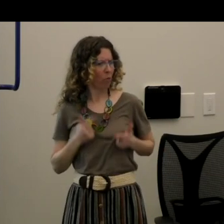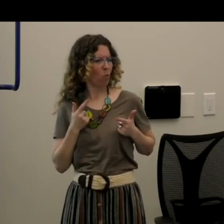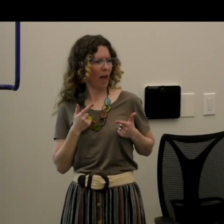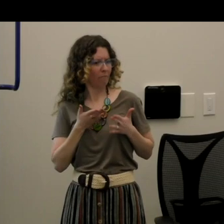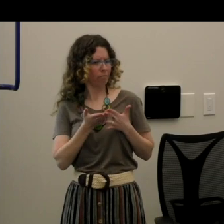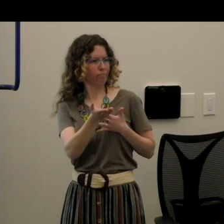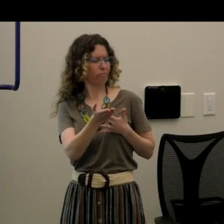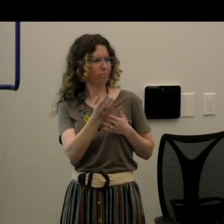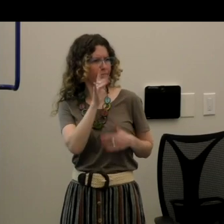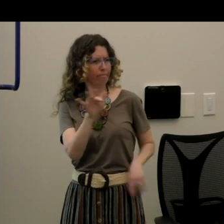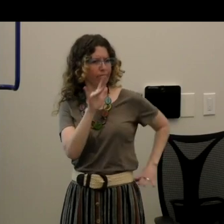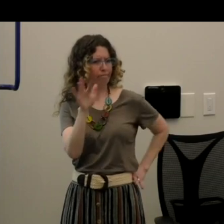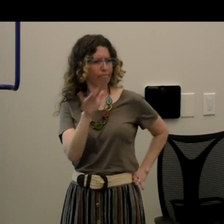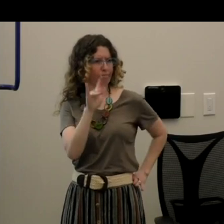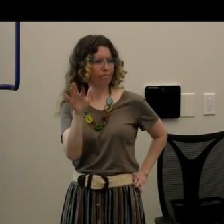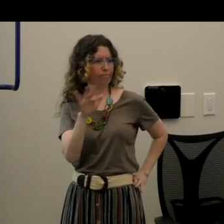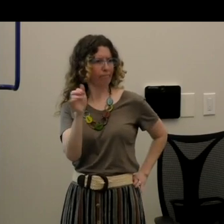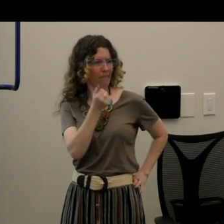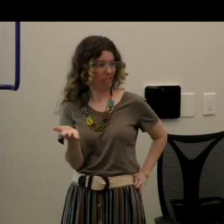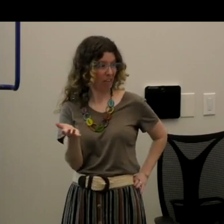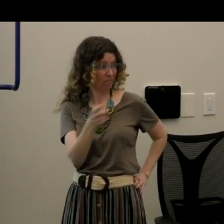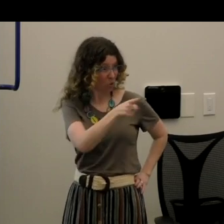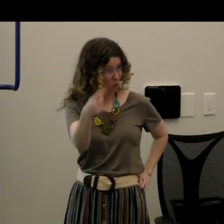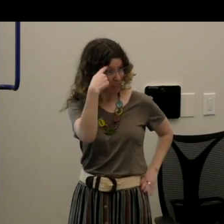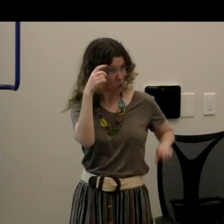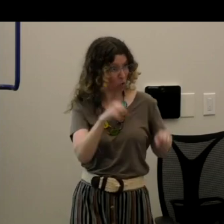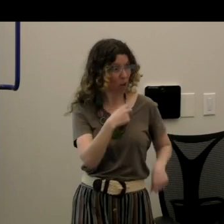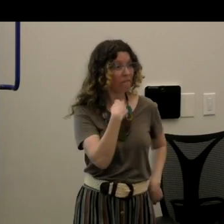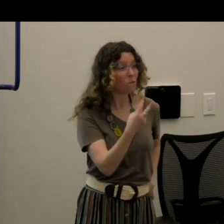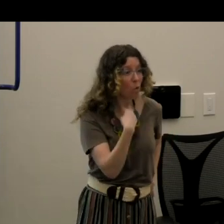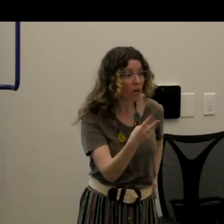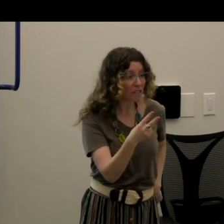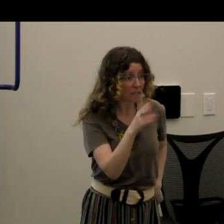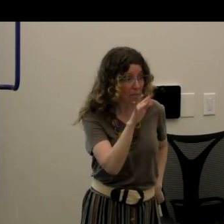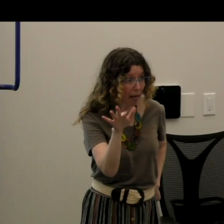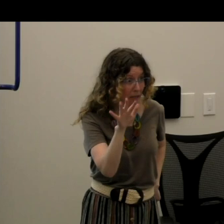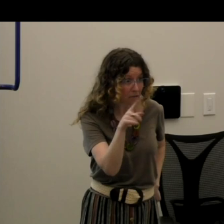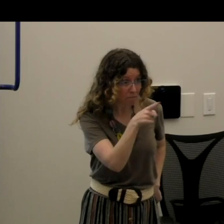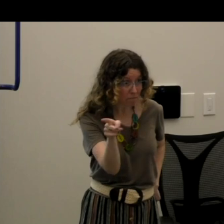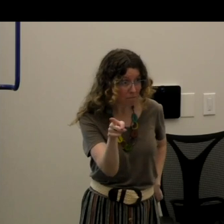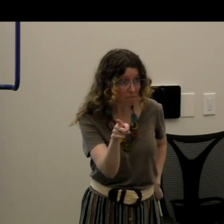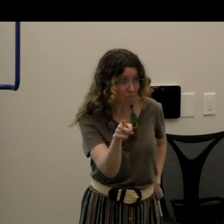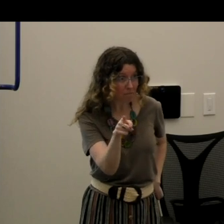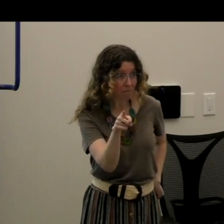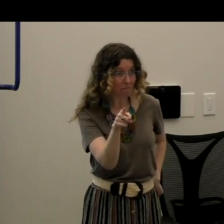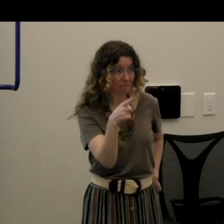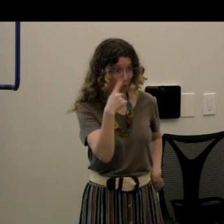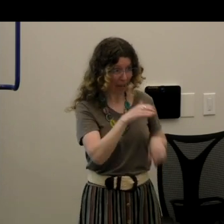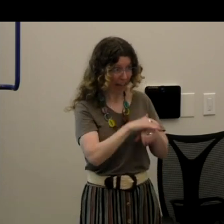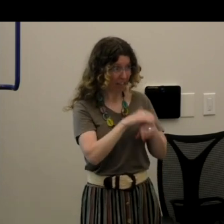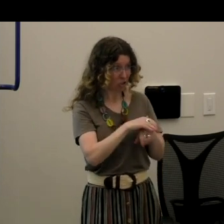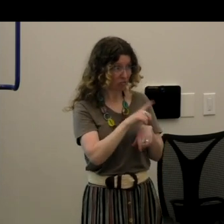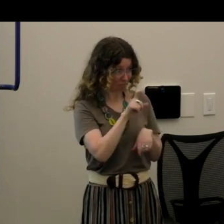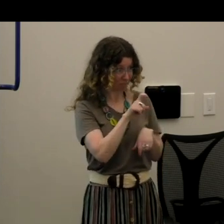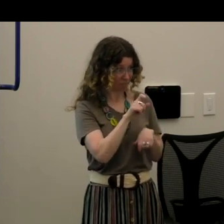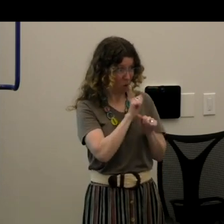people who live through life with every word being fingerspelled. Do you think you could voice fingerspelling of full